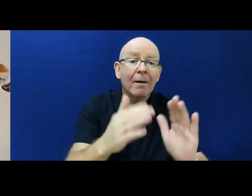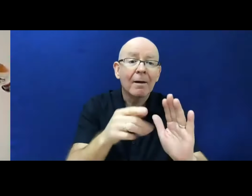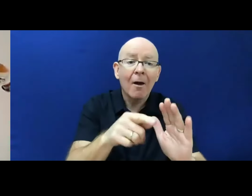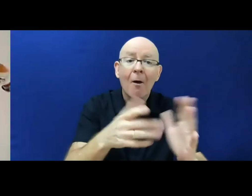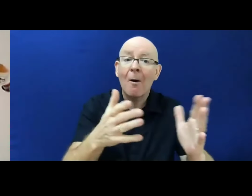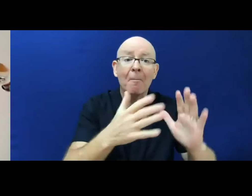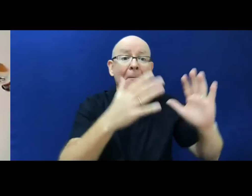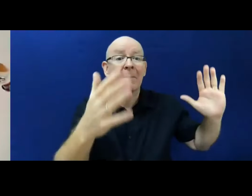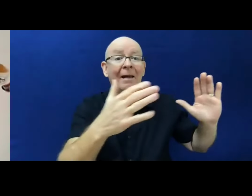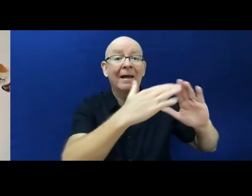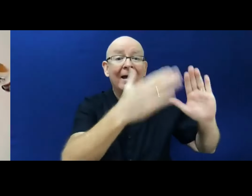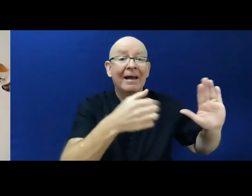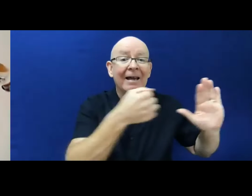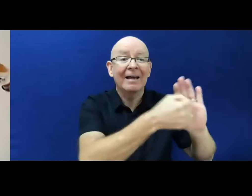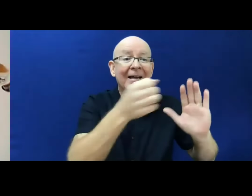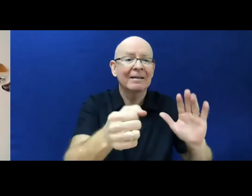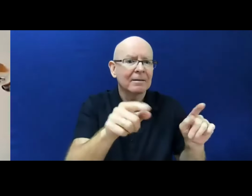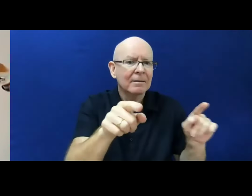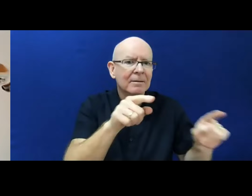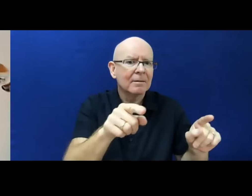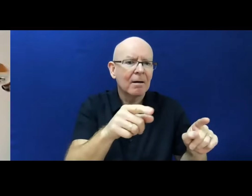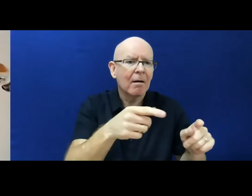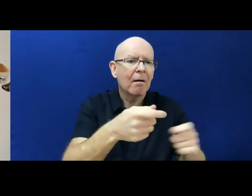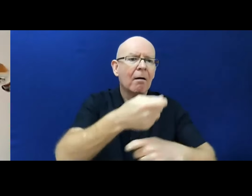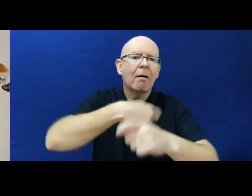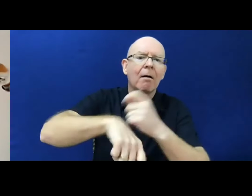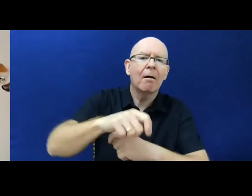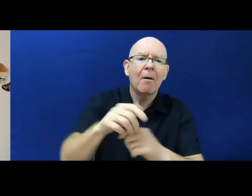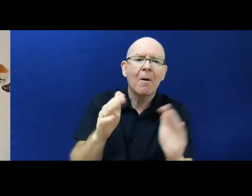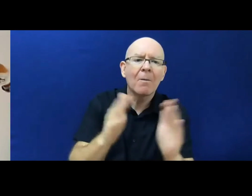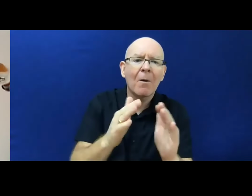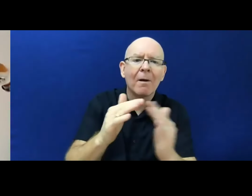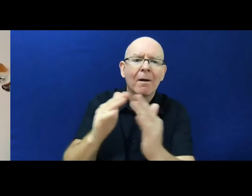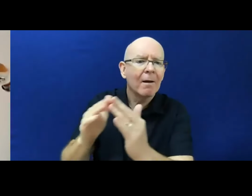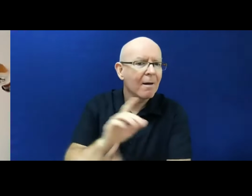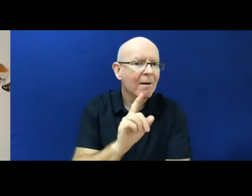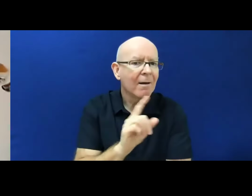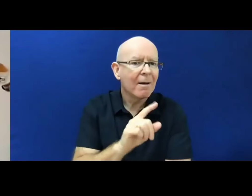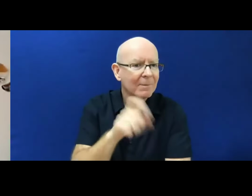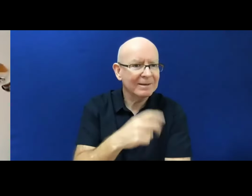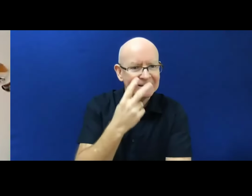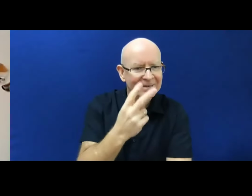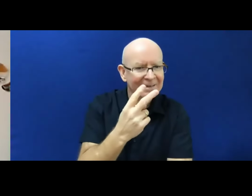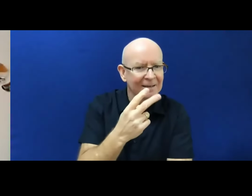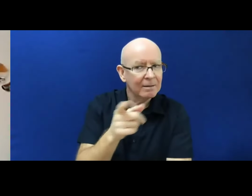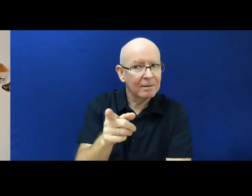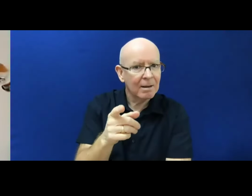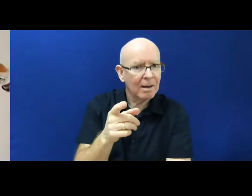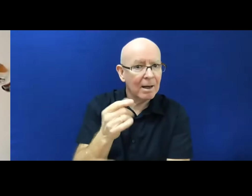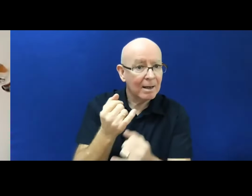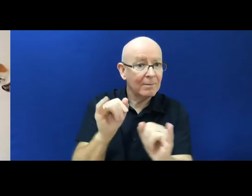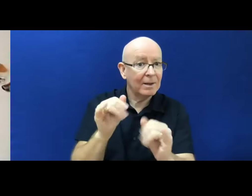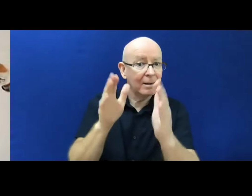is, but we would need to have a more practical guidance, perhaps from the researchers, from the experts,